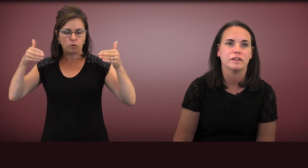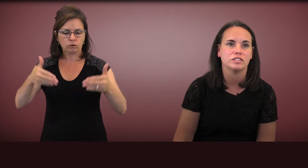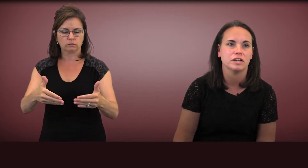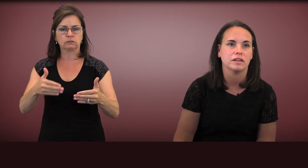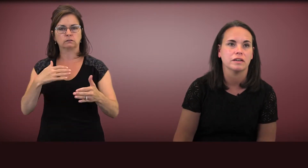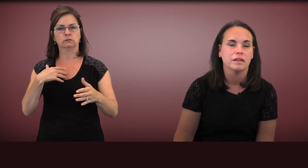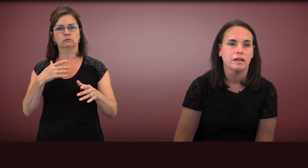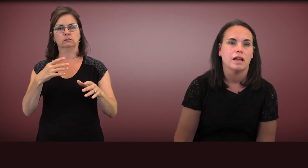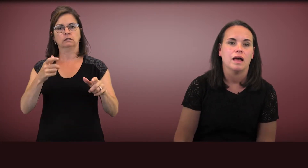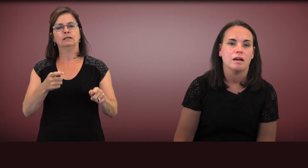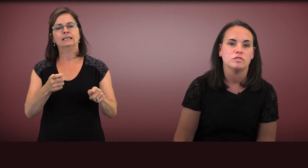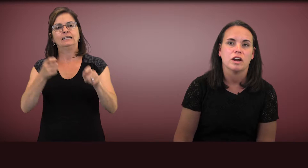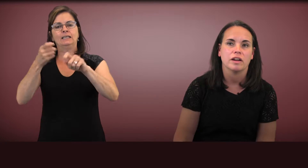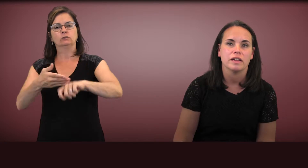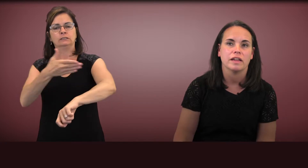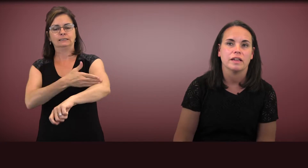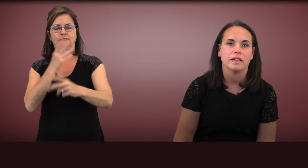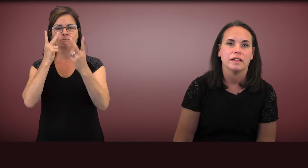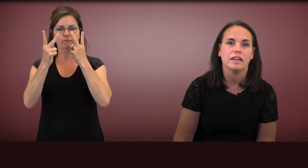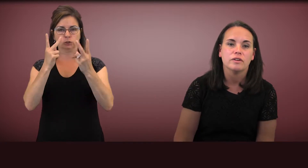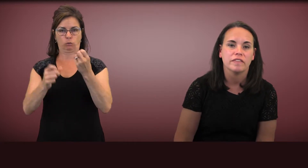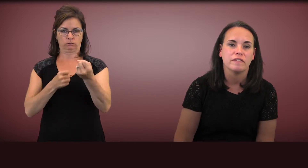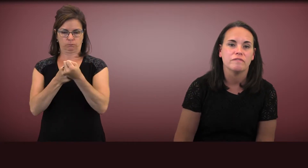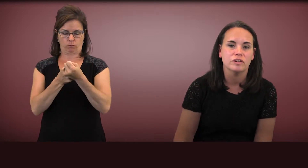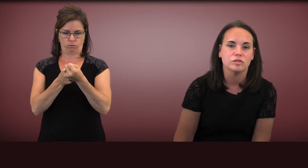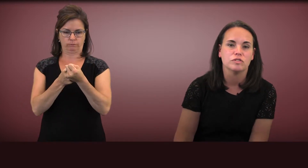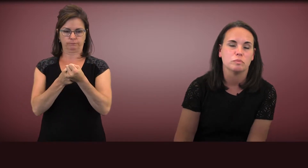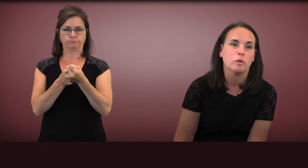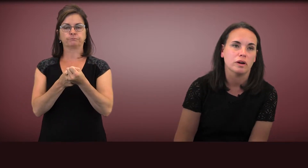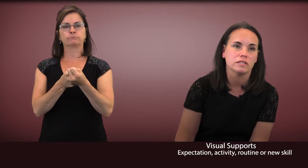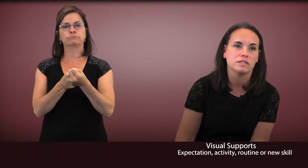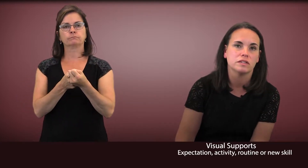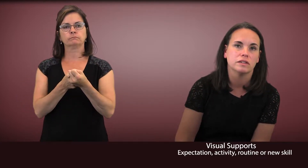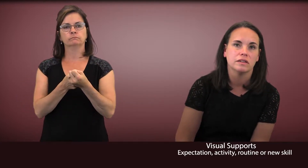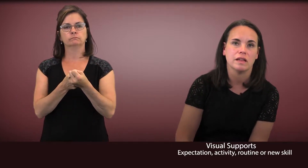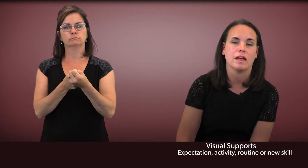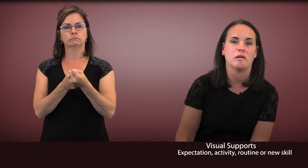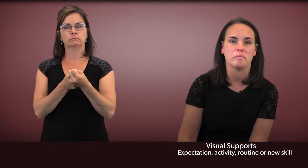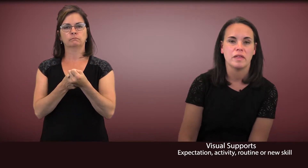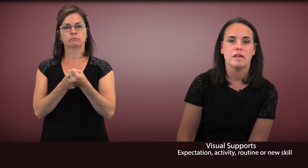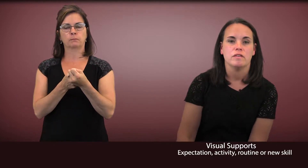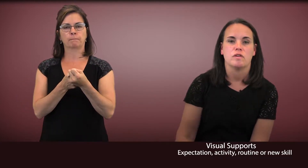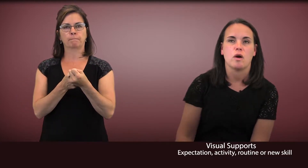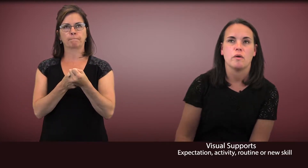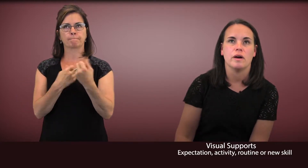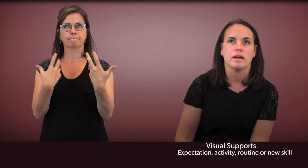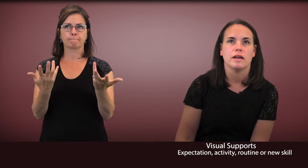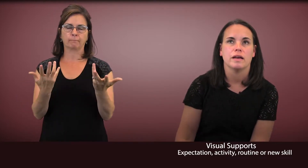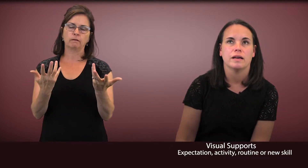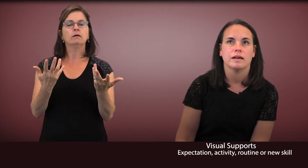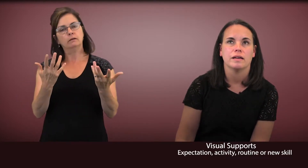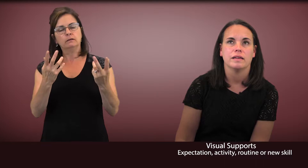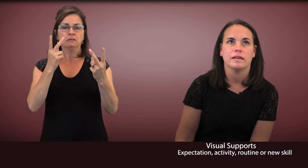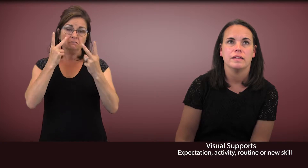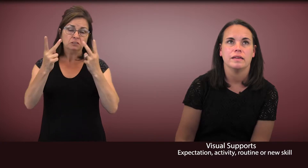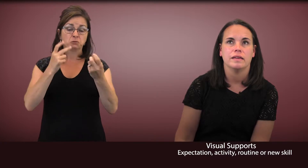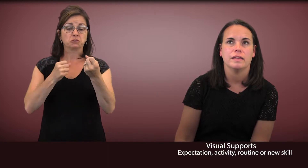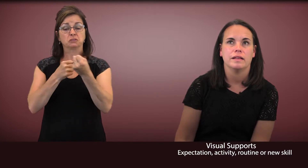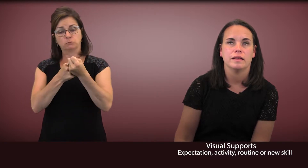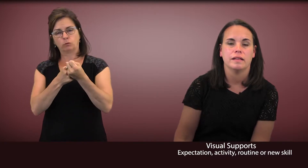an intervention targeting increasing visual supports. So